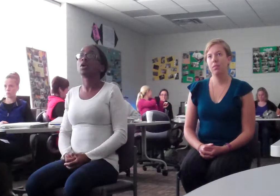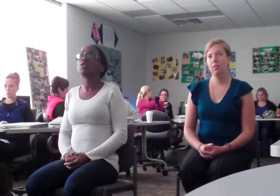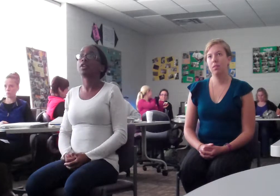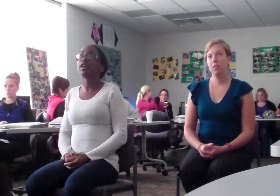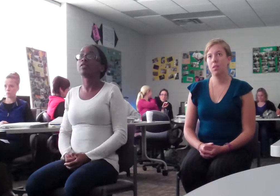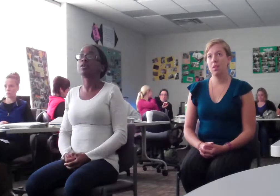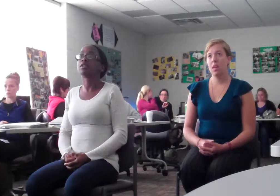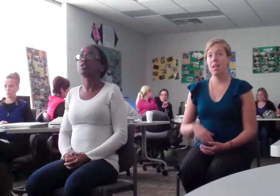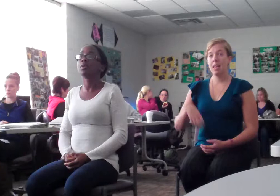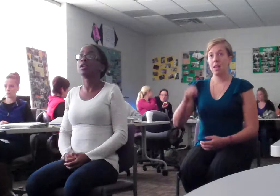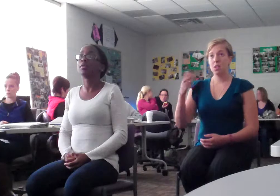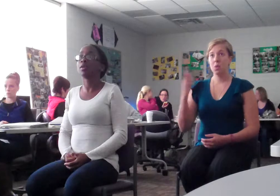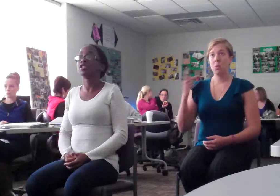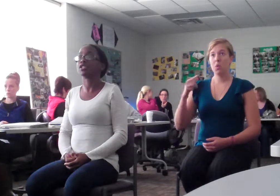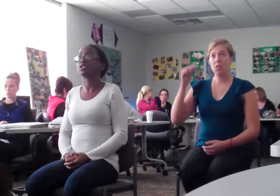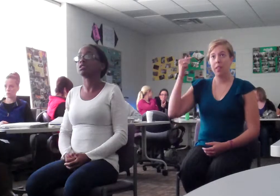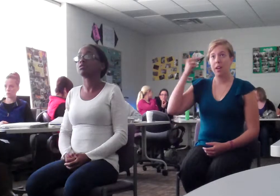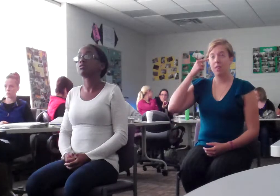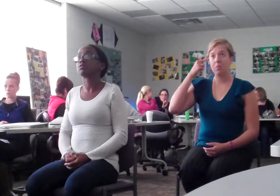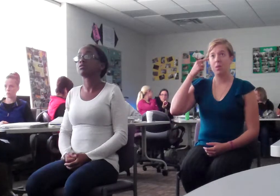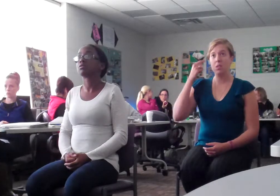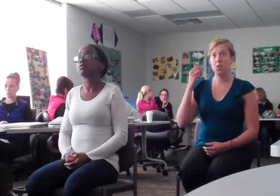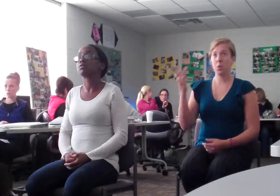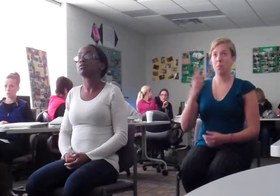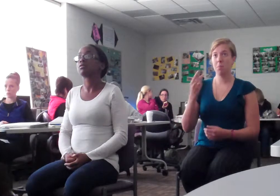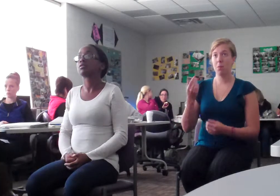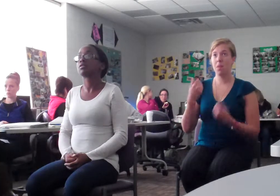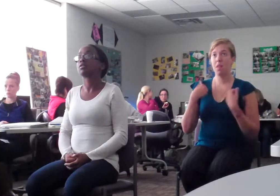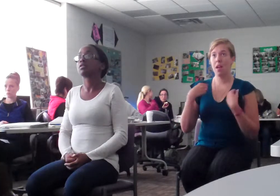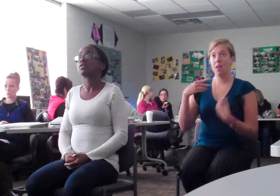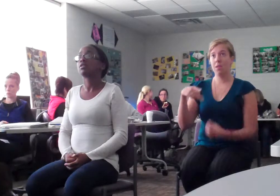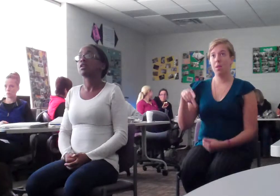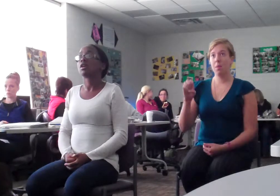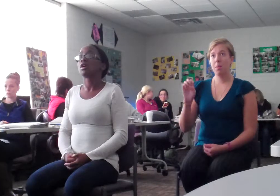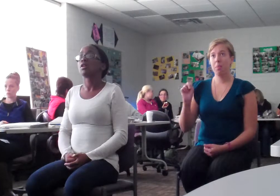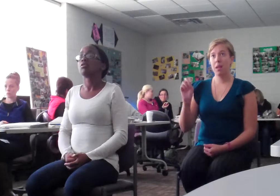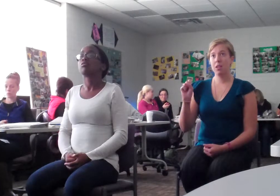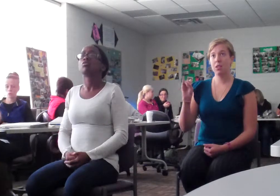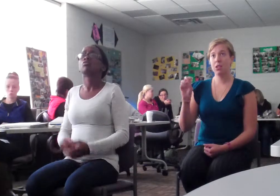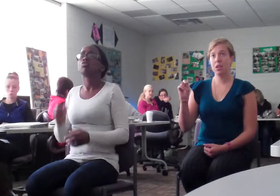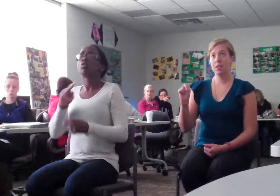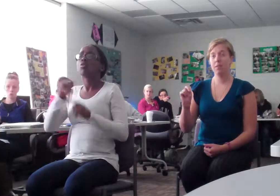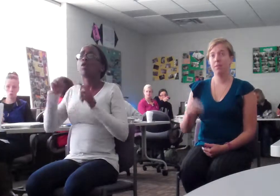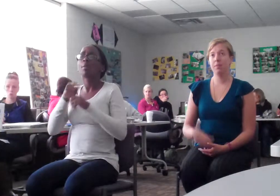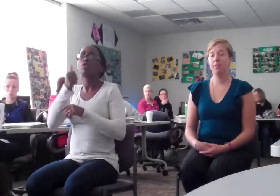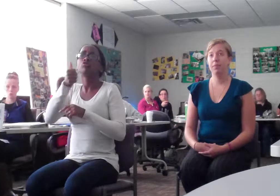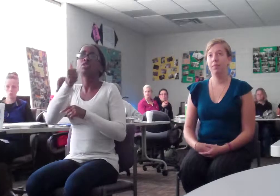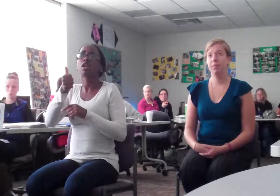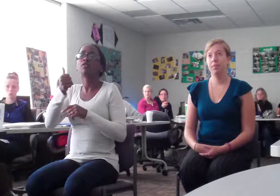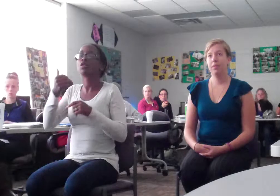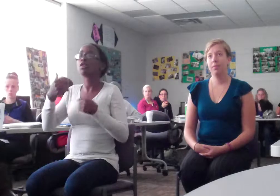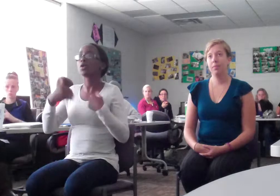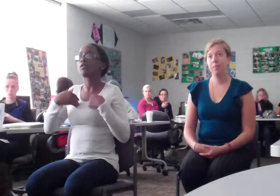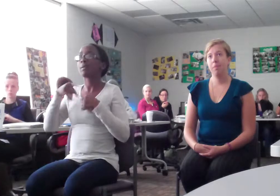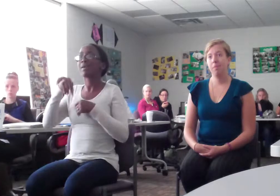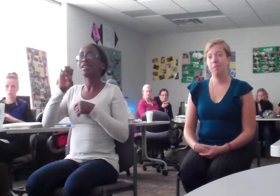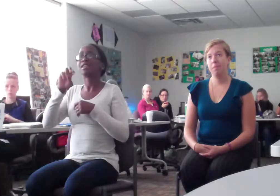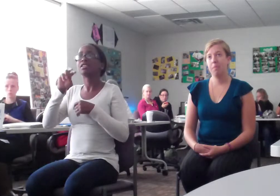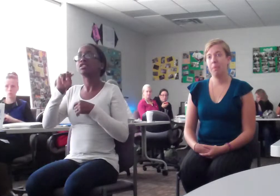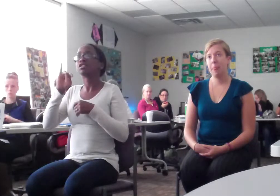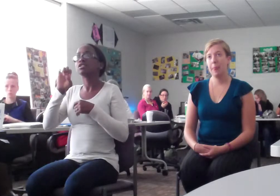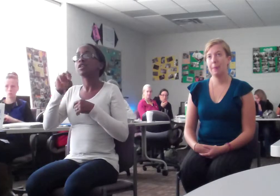Yes, we work for the government, so we get pensions. What about yourself? Do you get a pension from your place of